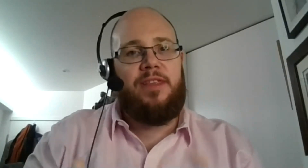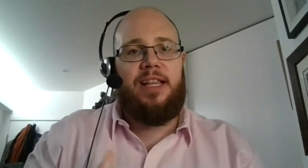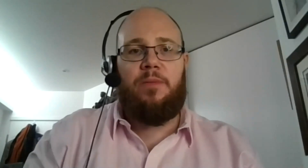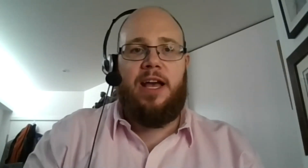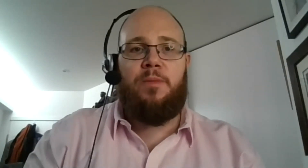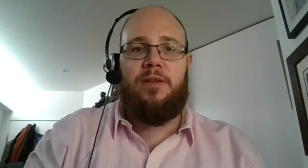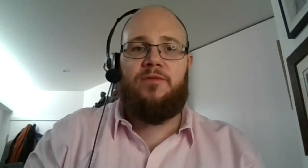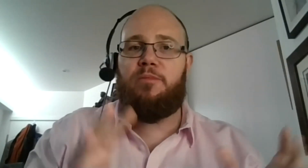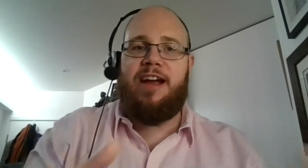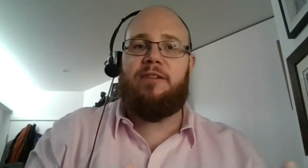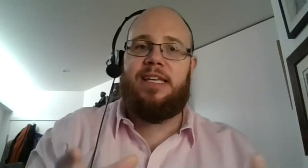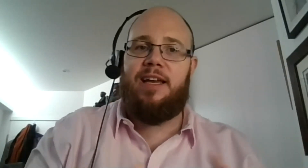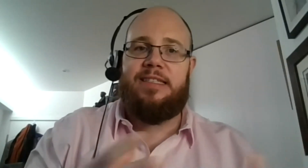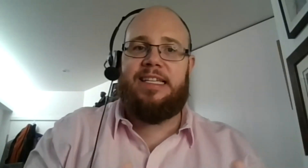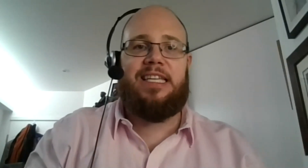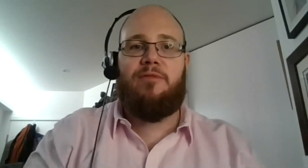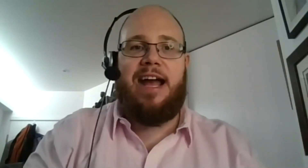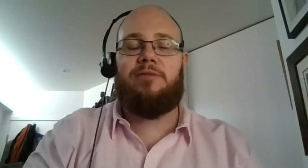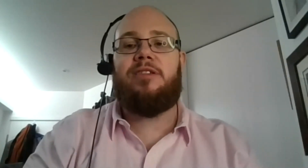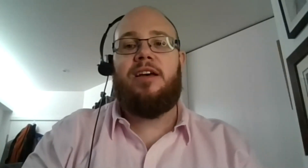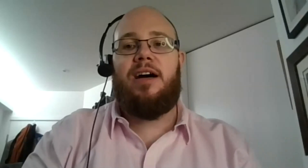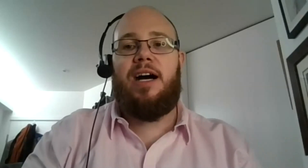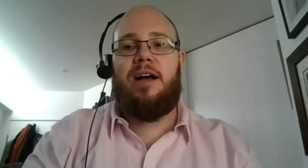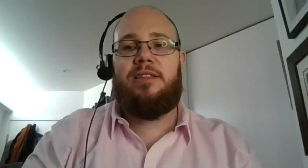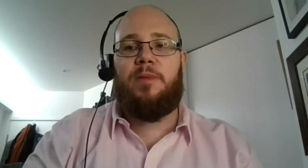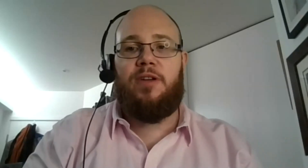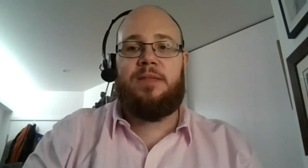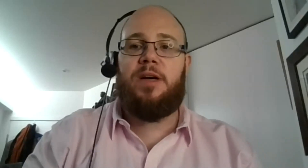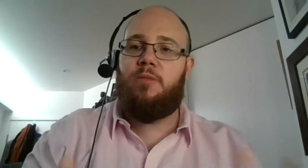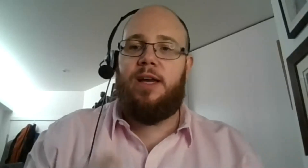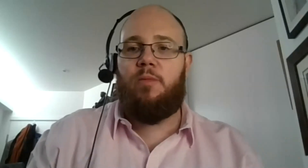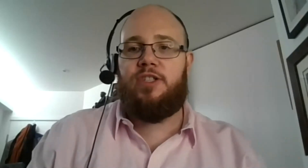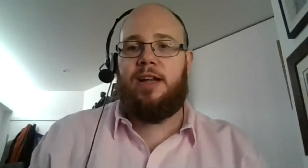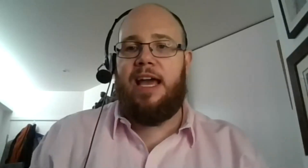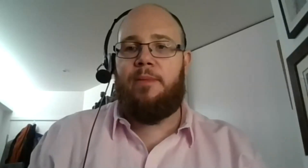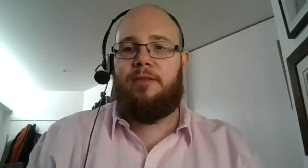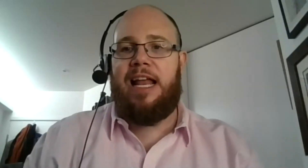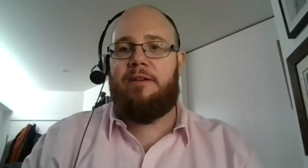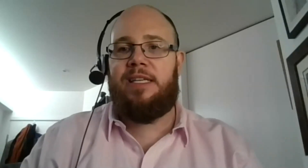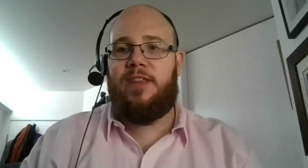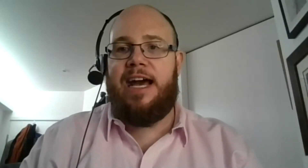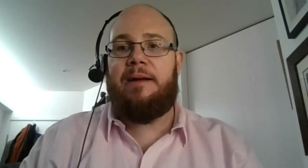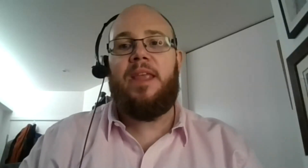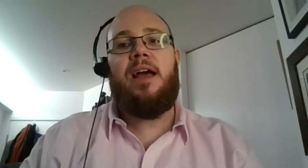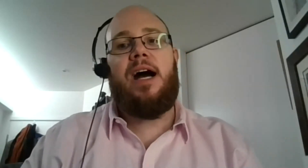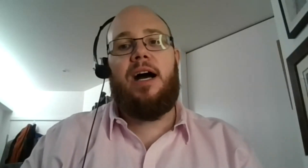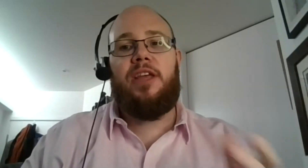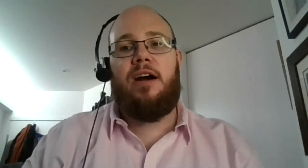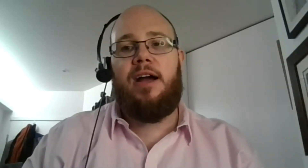they'll be open for browsing and sitting around, to be honest, but we're trying to get a bit of clarity for that. The